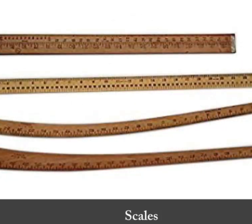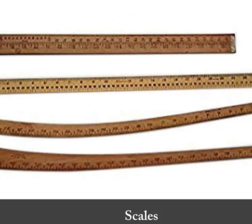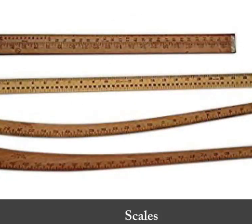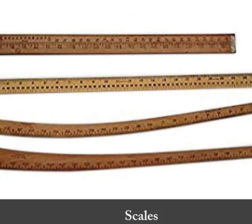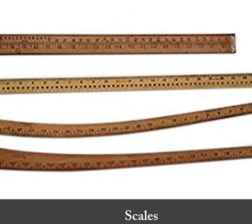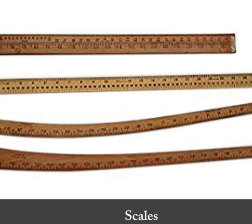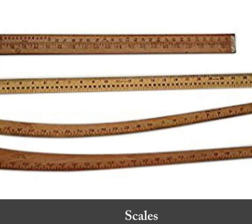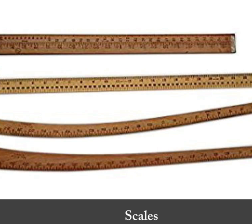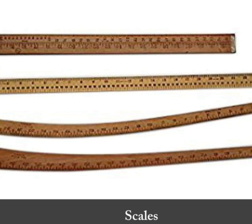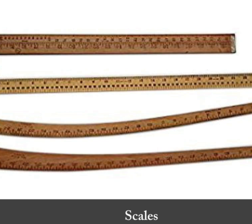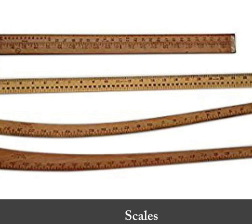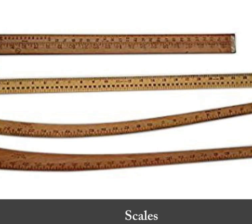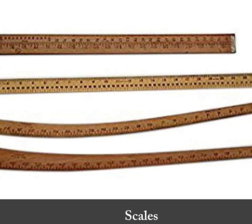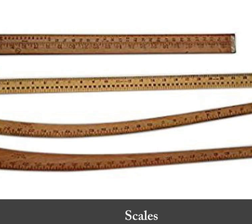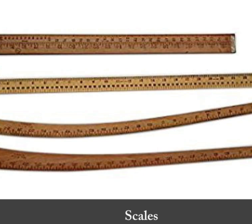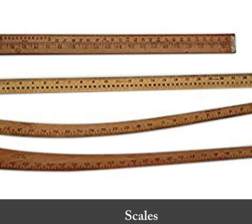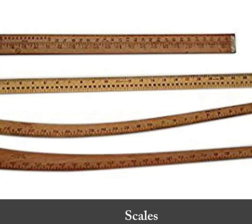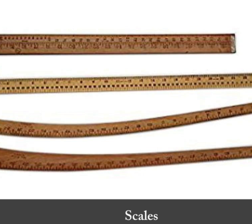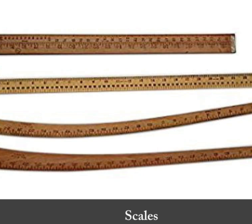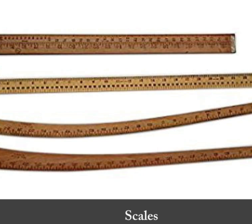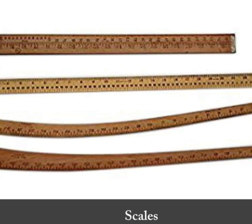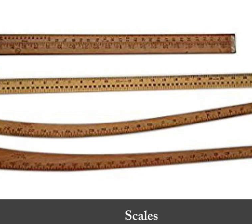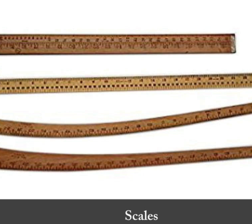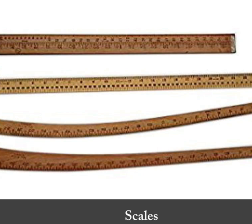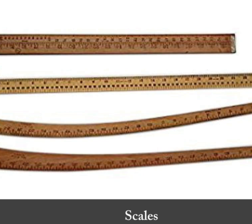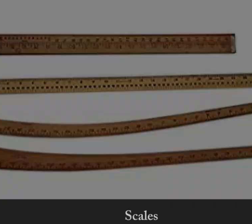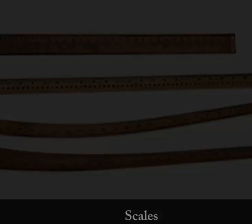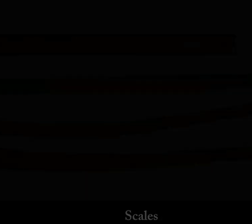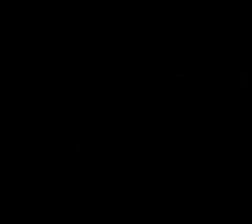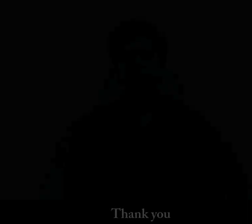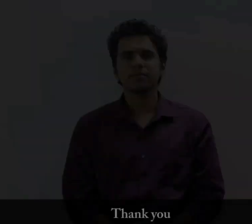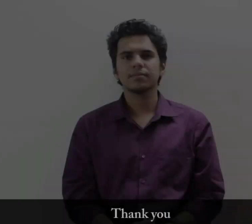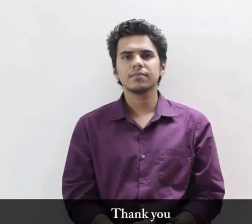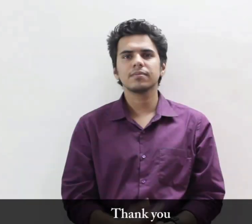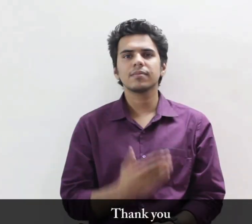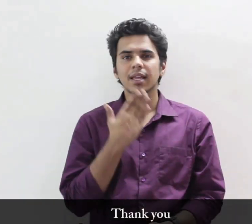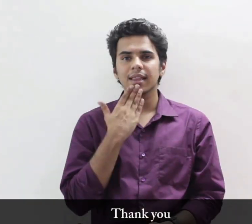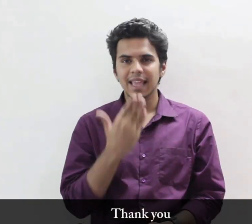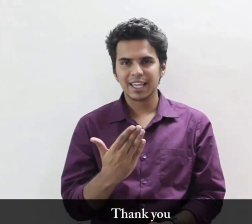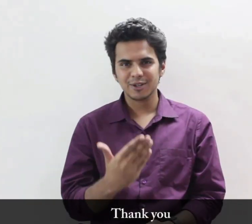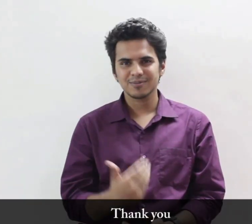Thank you.